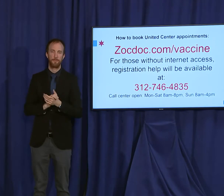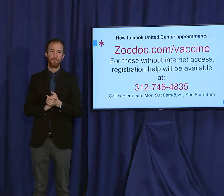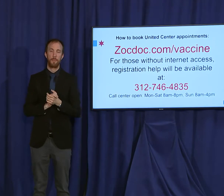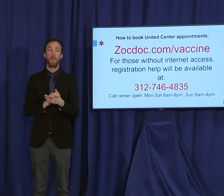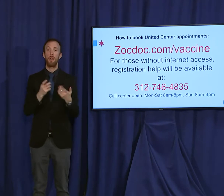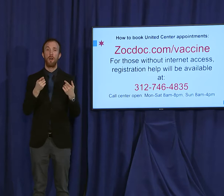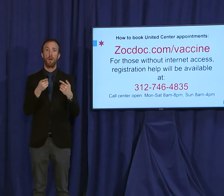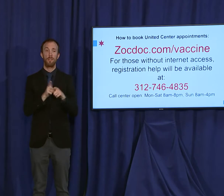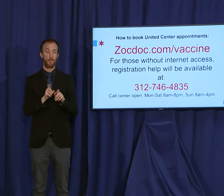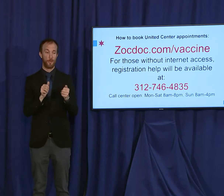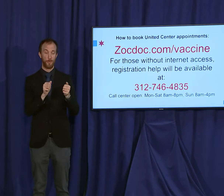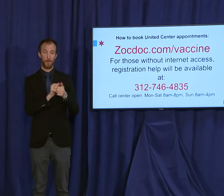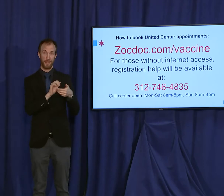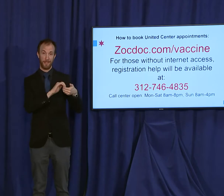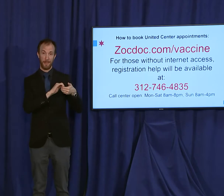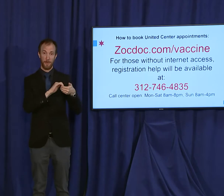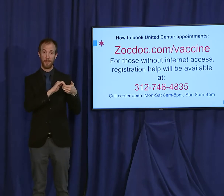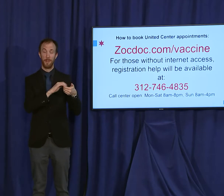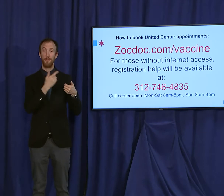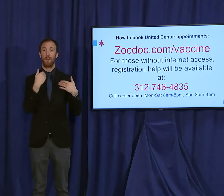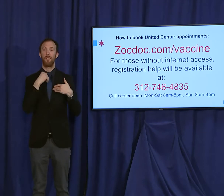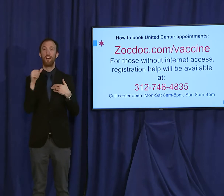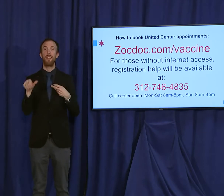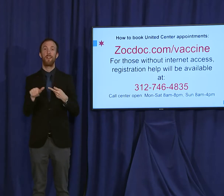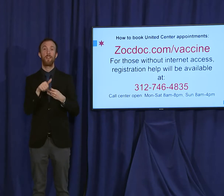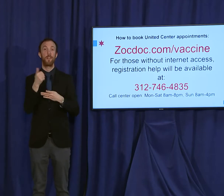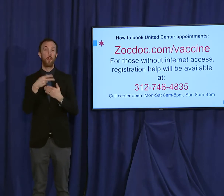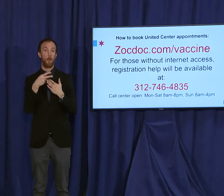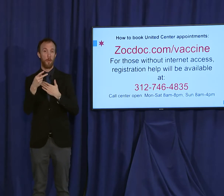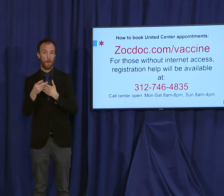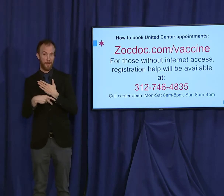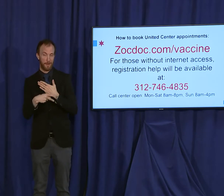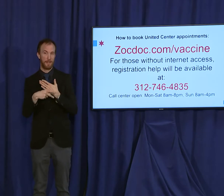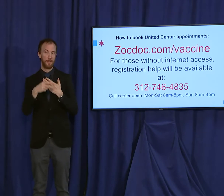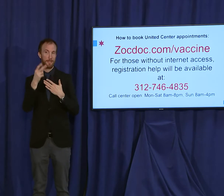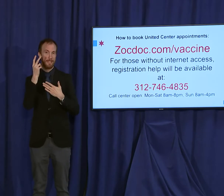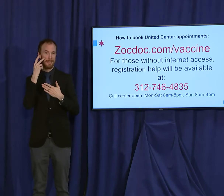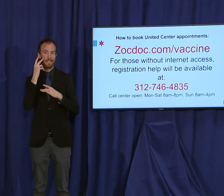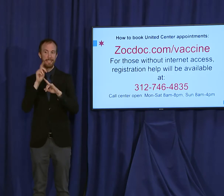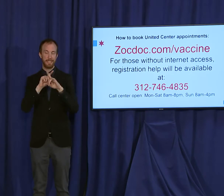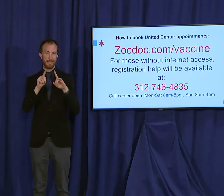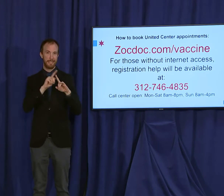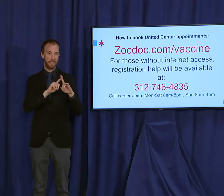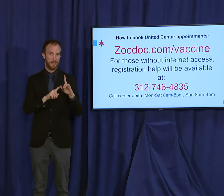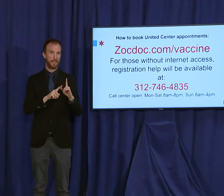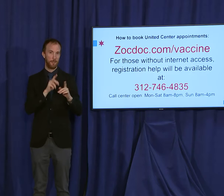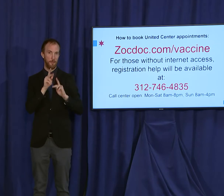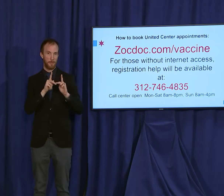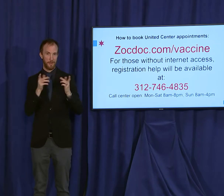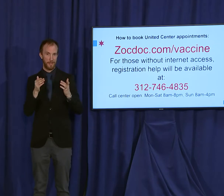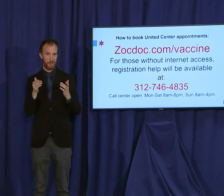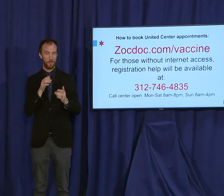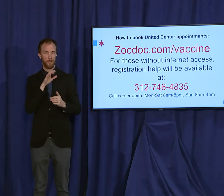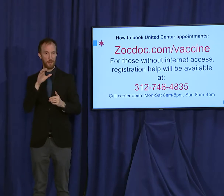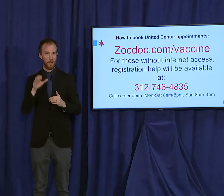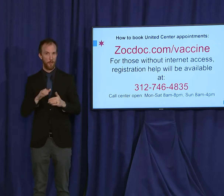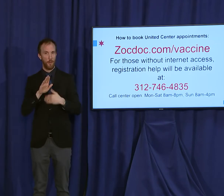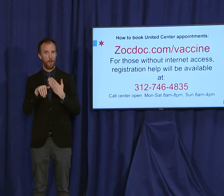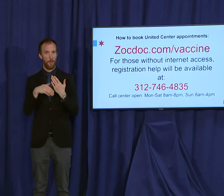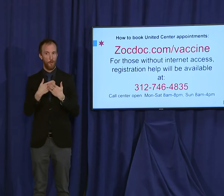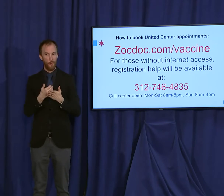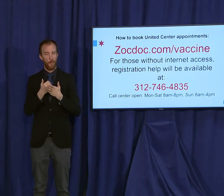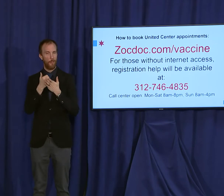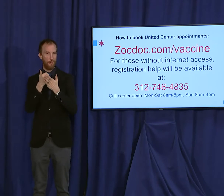I would also like to announce another effort that was made possible by each and every one of our residents working together and doing their part to